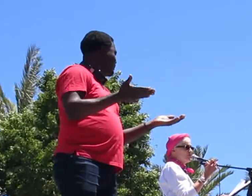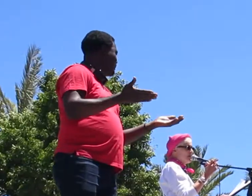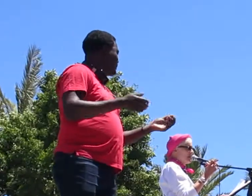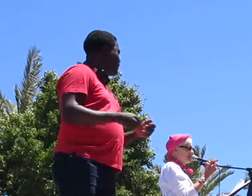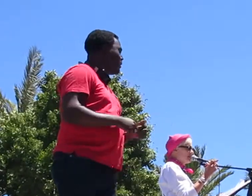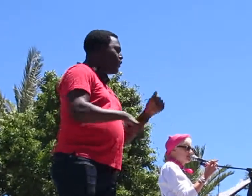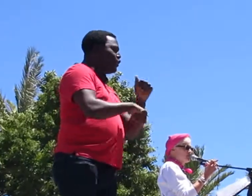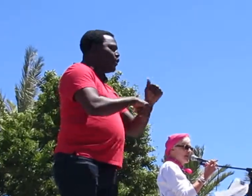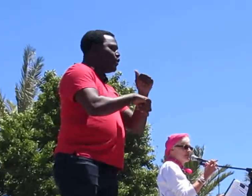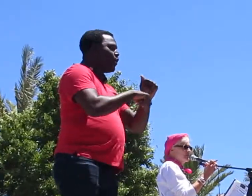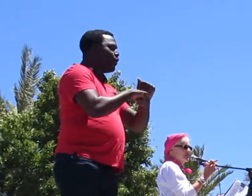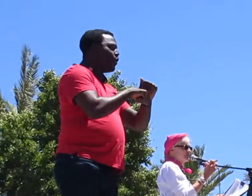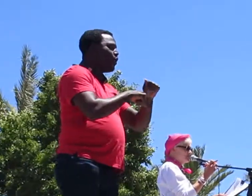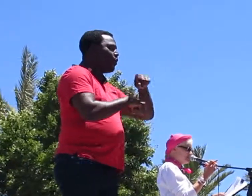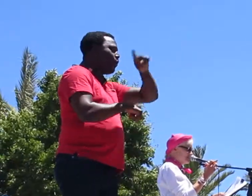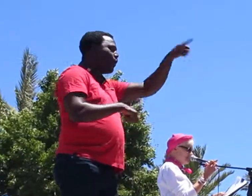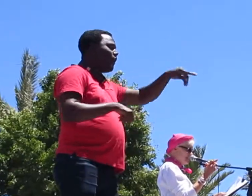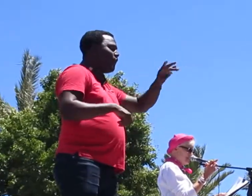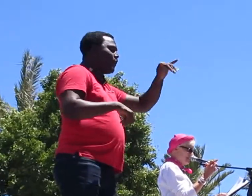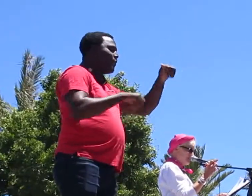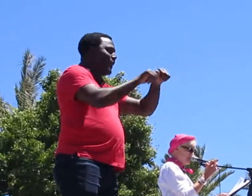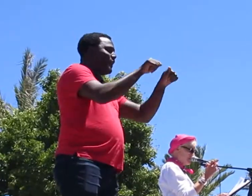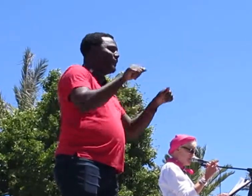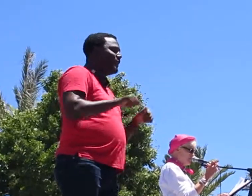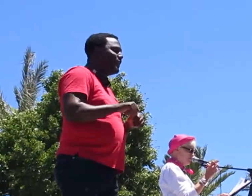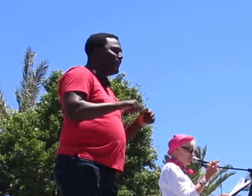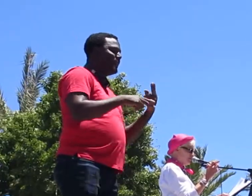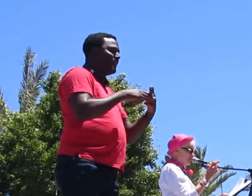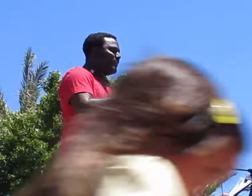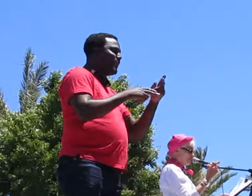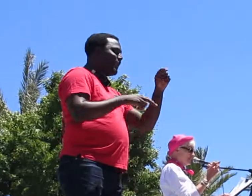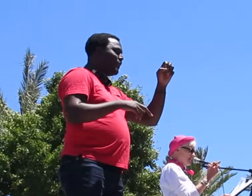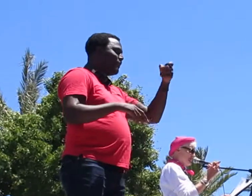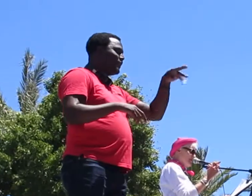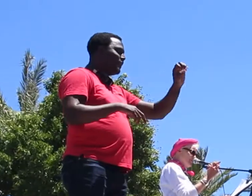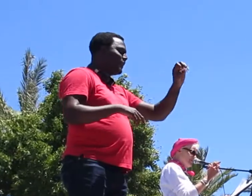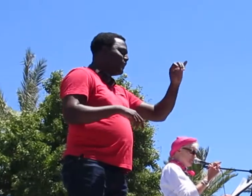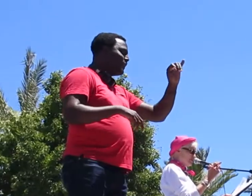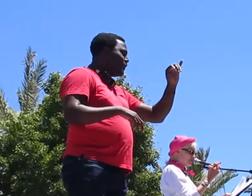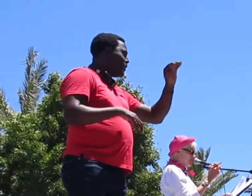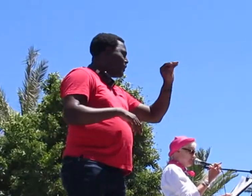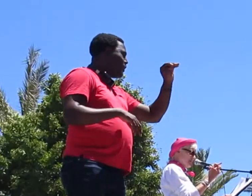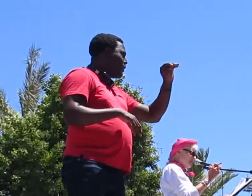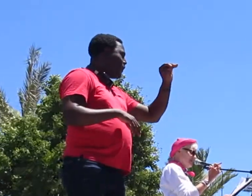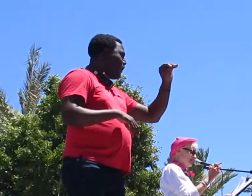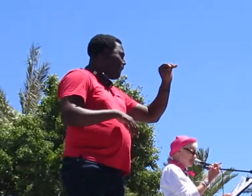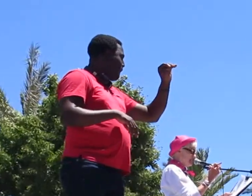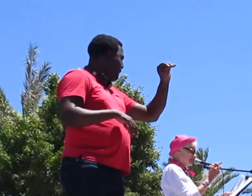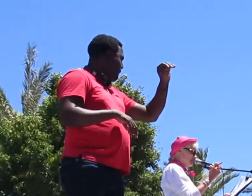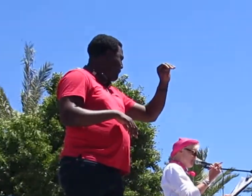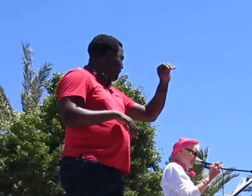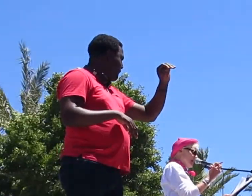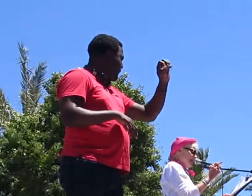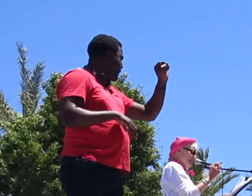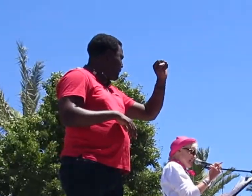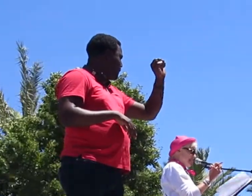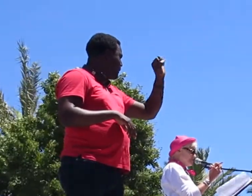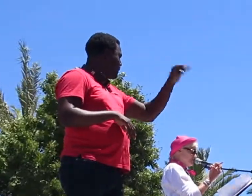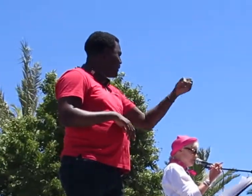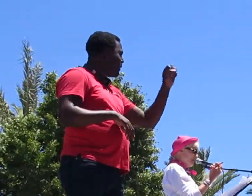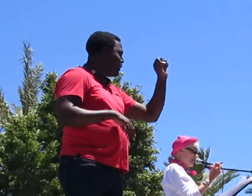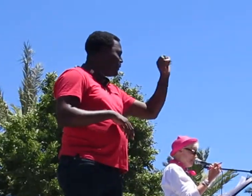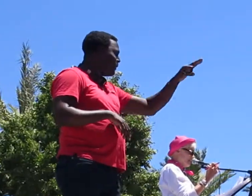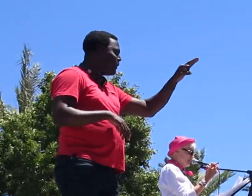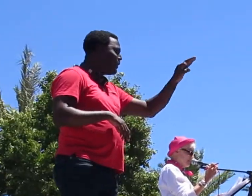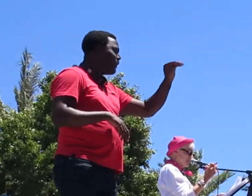all over the Bay Area. You name the theater, she's done it. Magic Theater, Aurora Theater, Marin Theater Company, Theater Works, Bravo Theater, San Jose, San Francisco, and that's